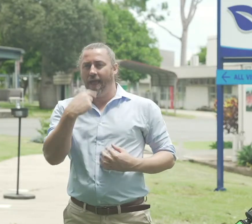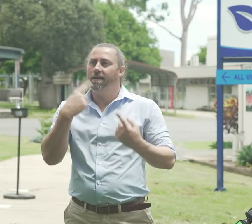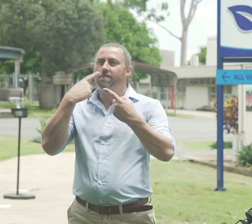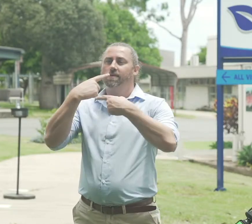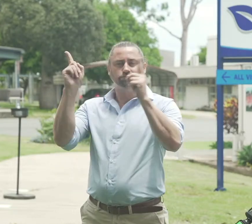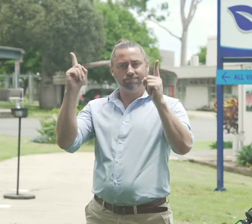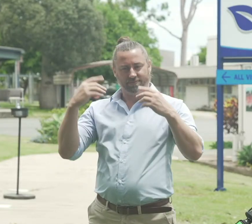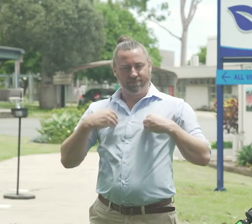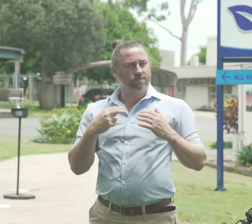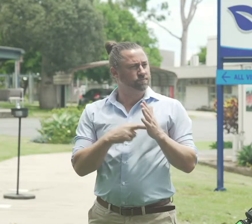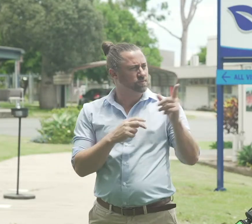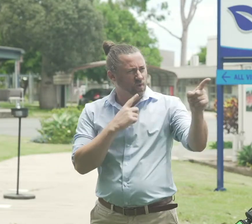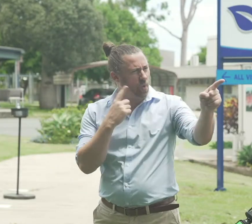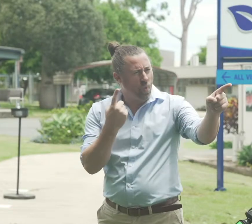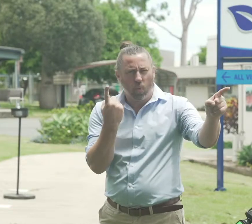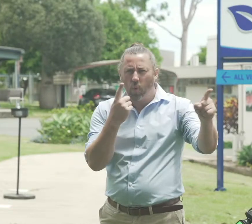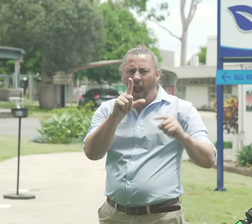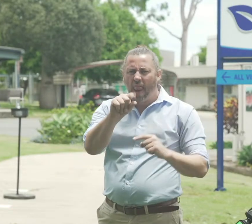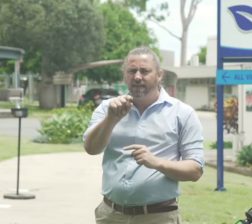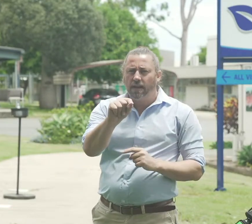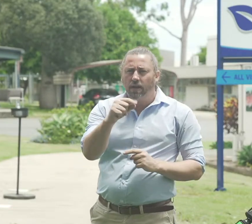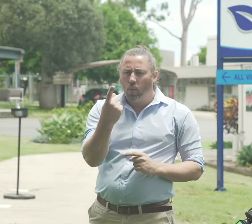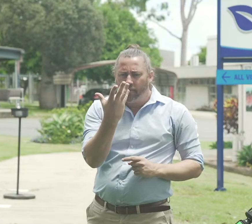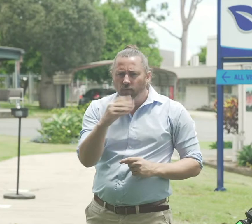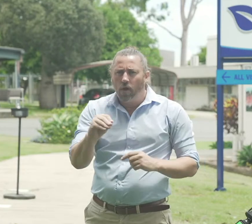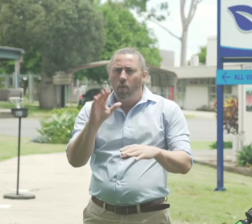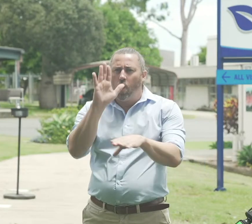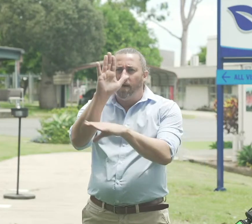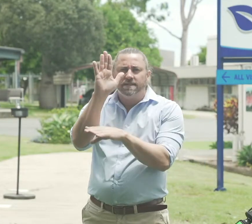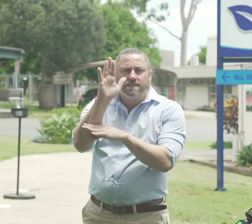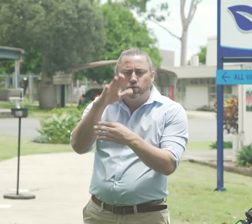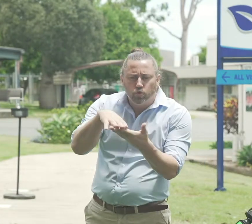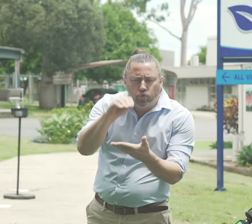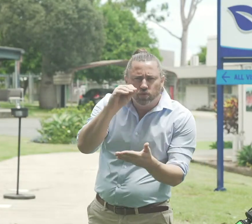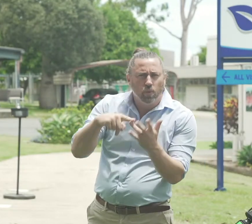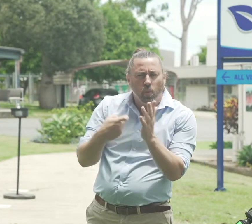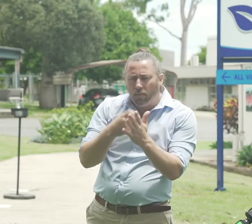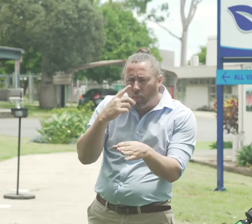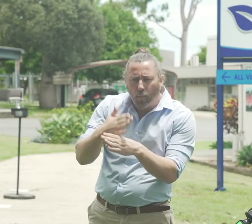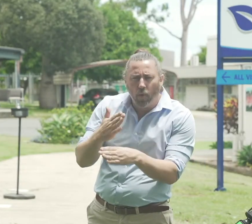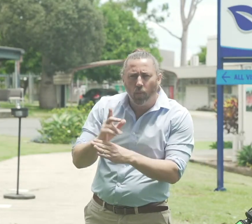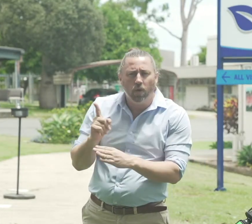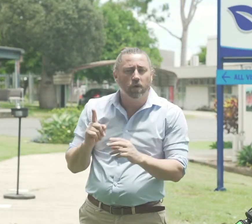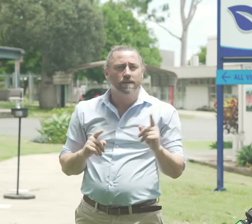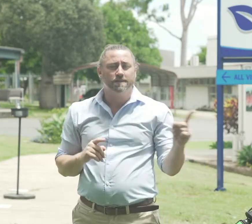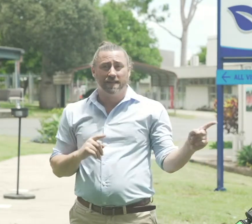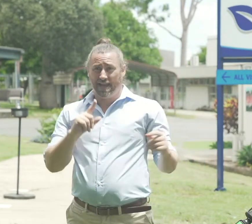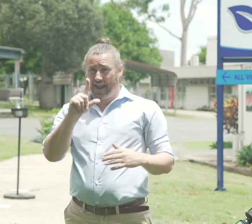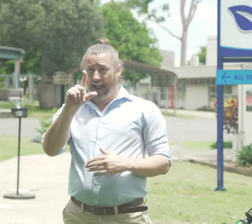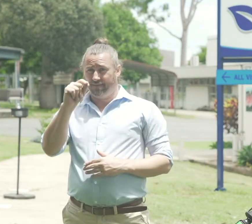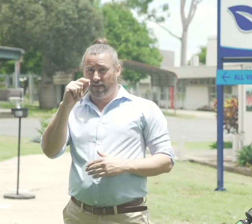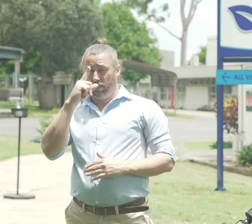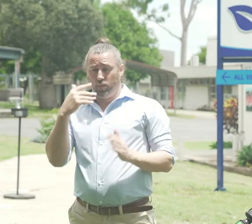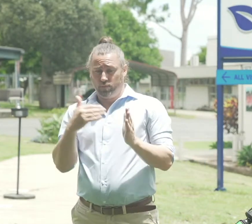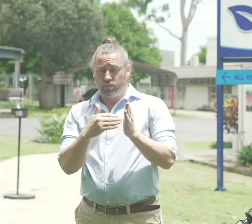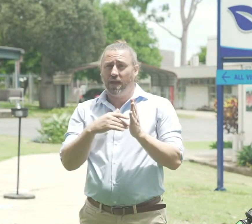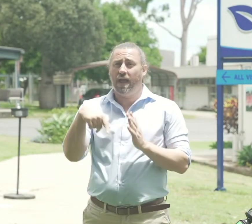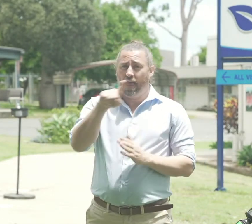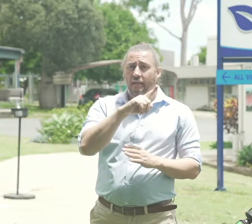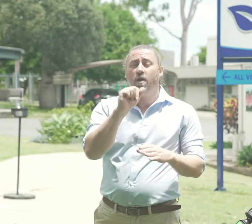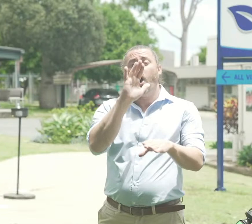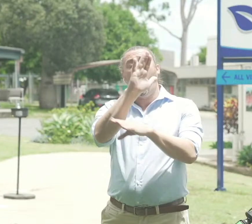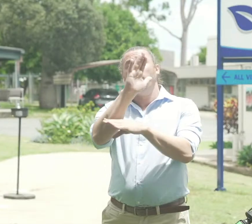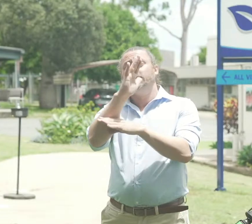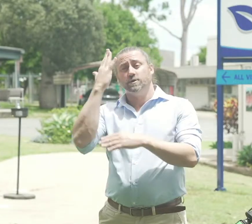who's arriving today? Are they workers, international students? So I understand the cohort that's going there today are unvaccinated